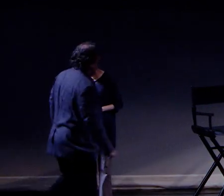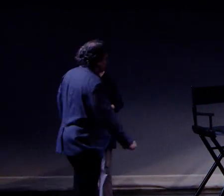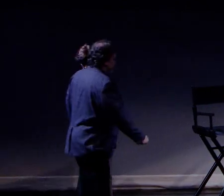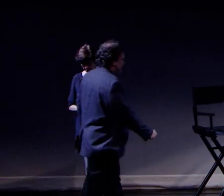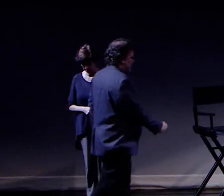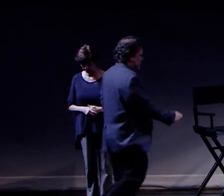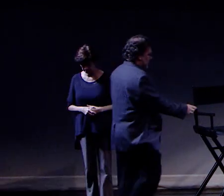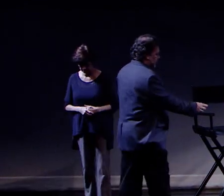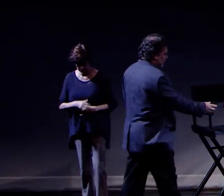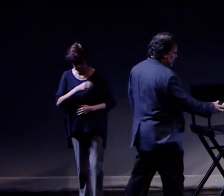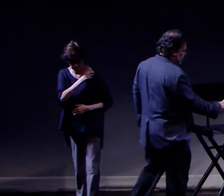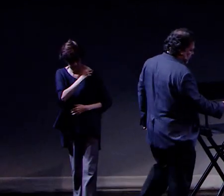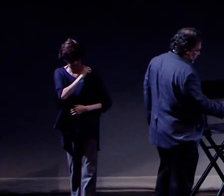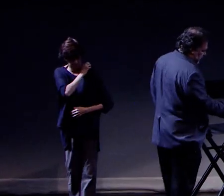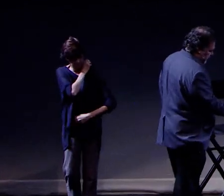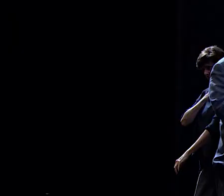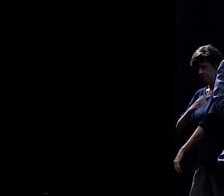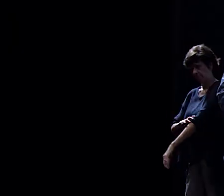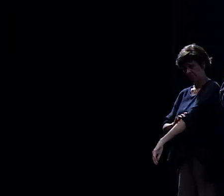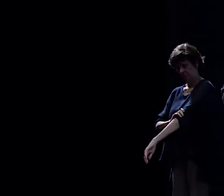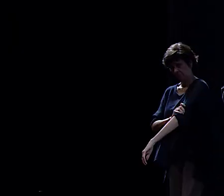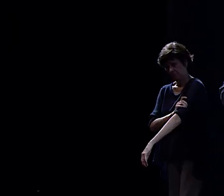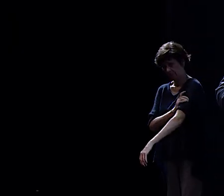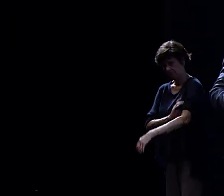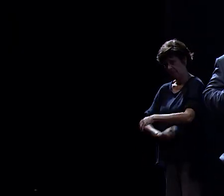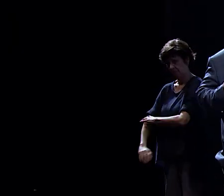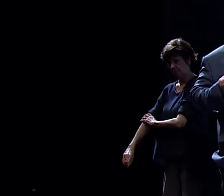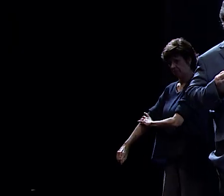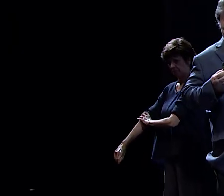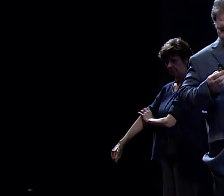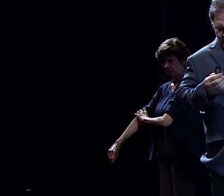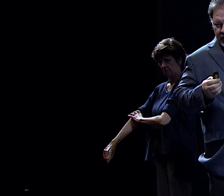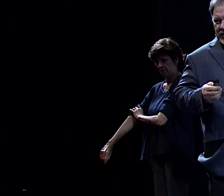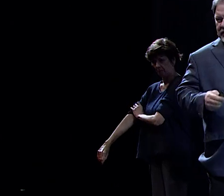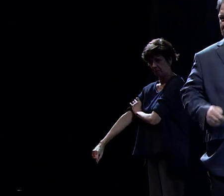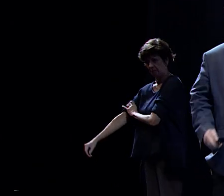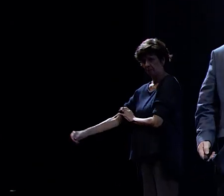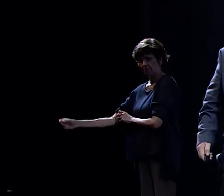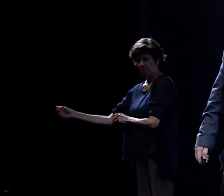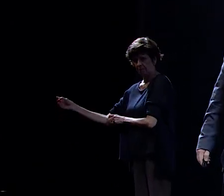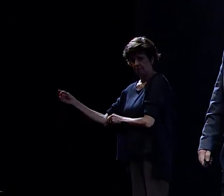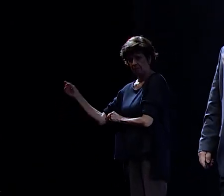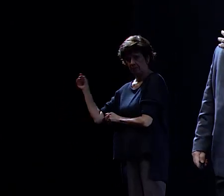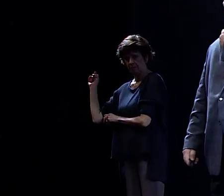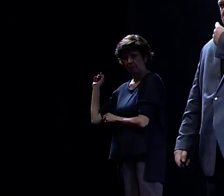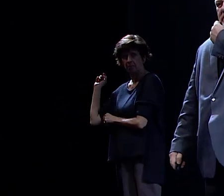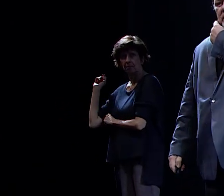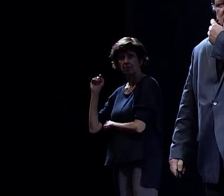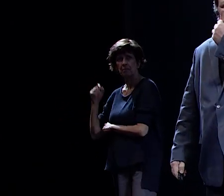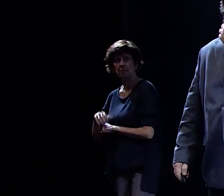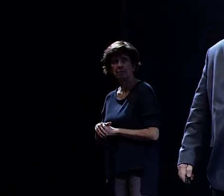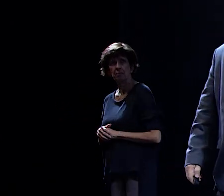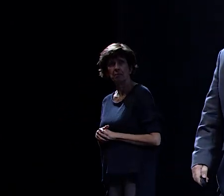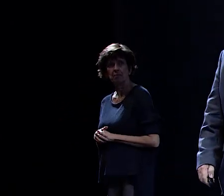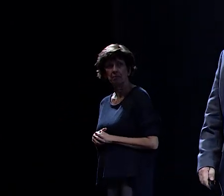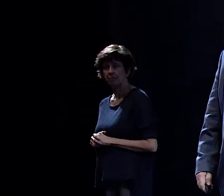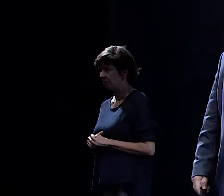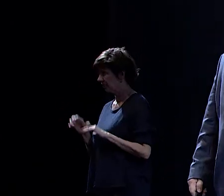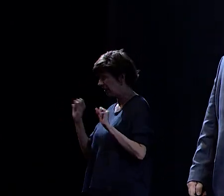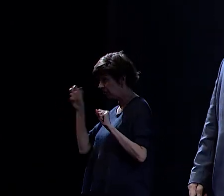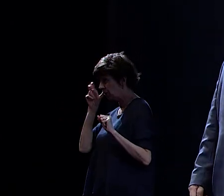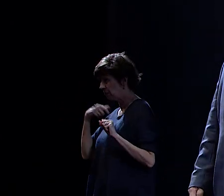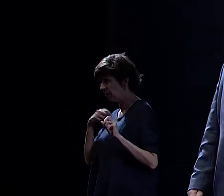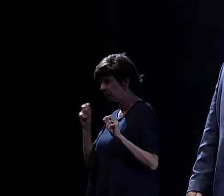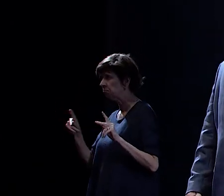I love this. Here you go. Here's your clicker. Just advance right there. Very good. Hello. You hear me